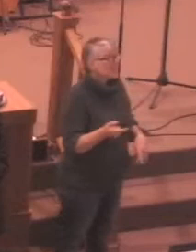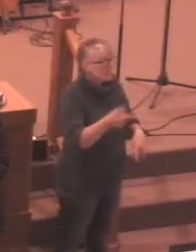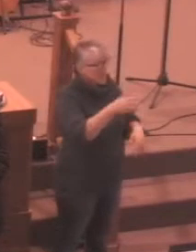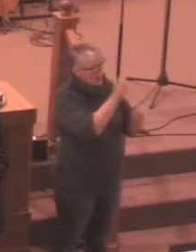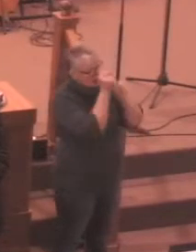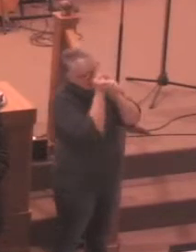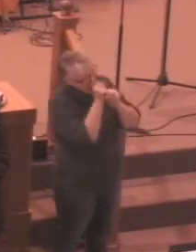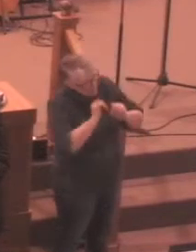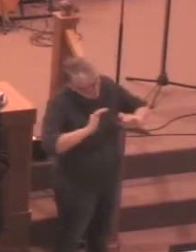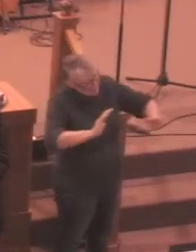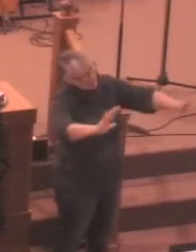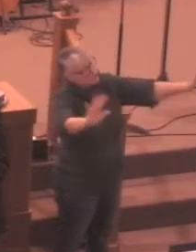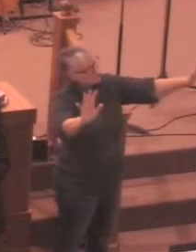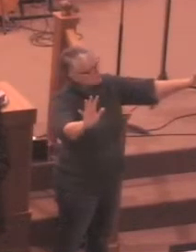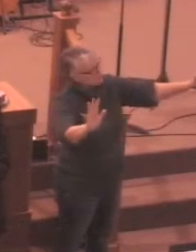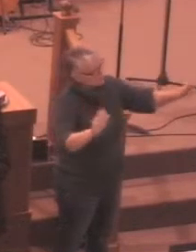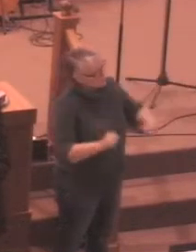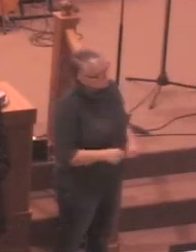all, and